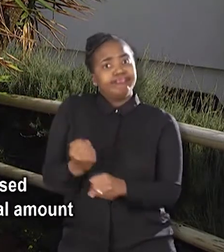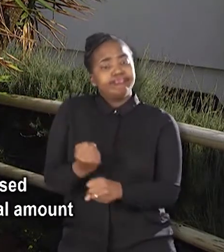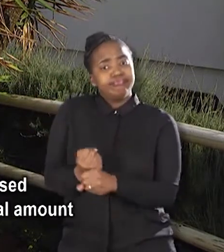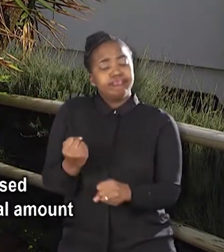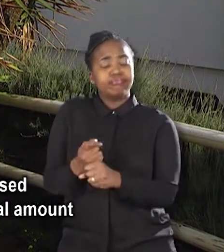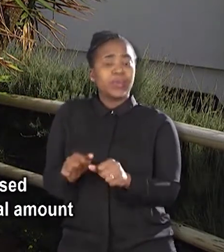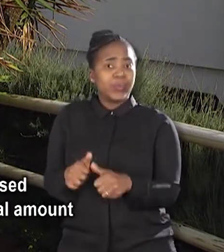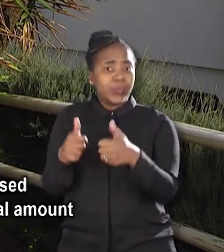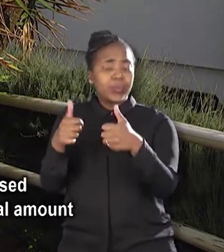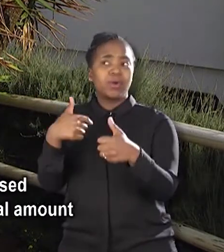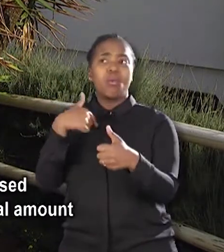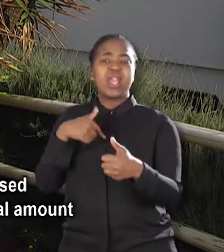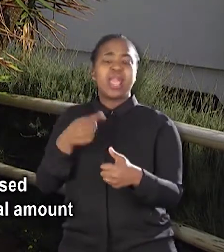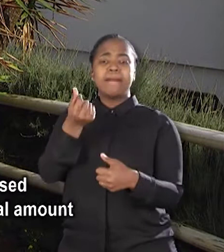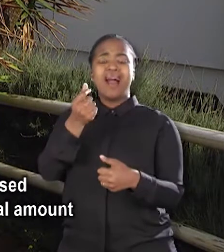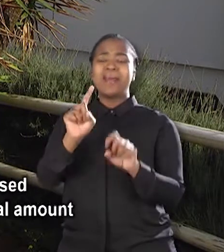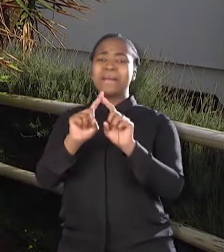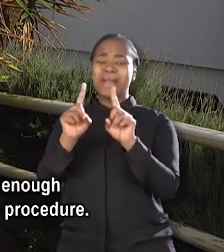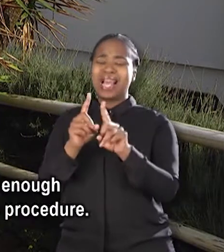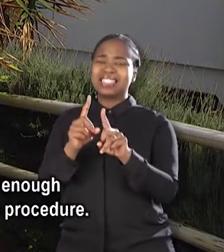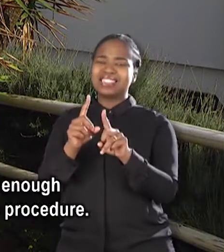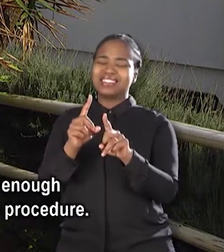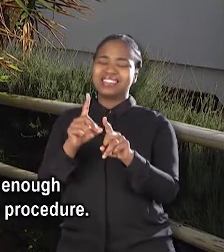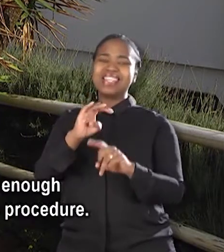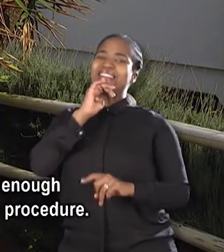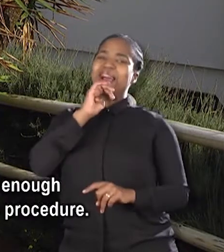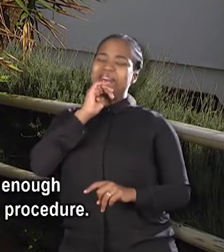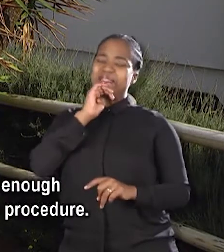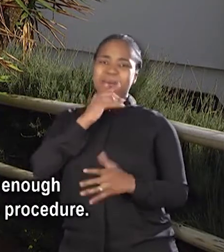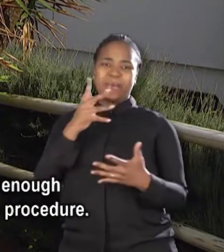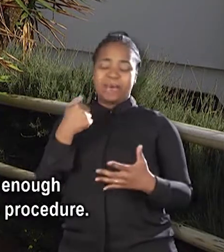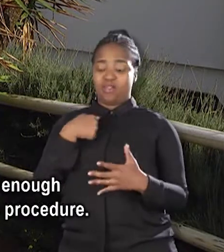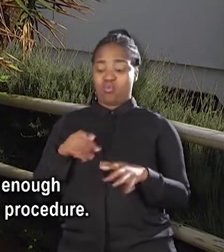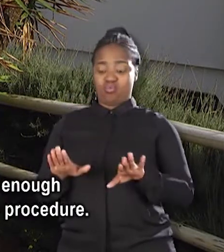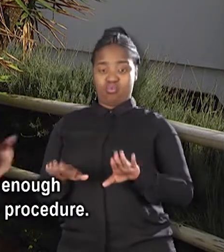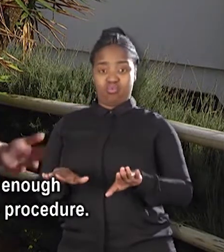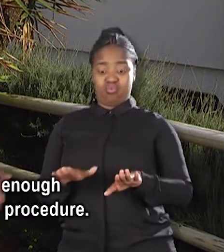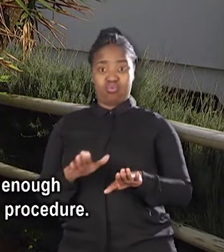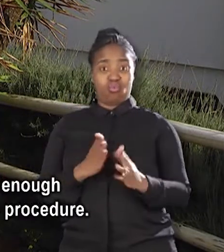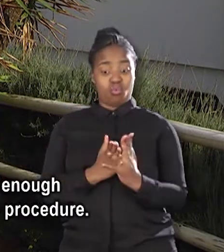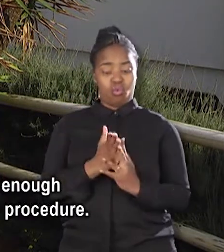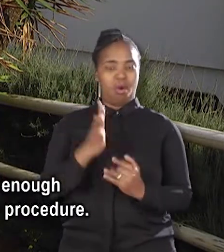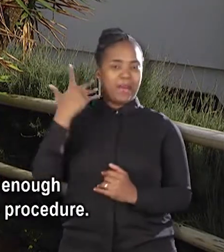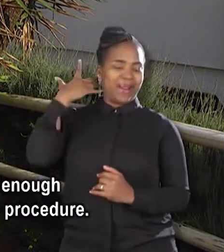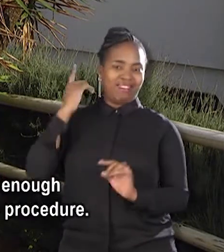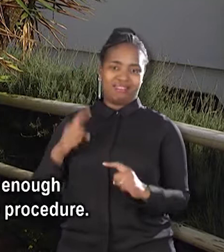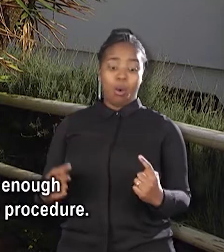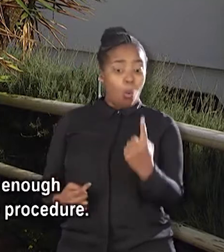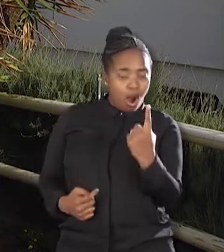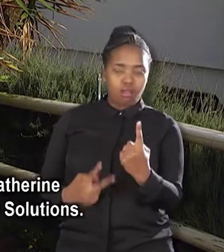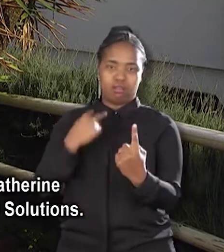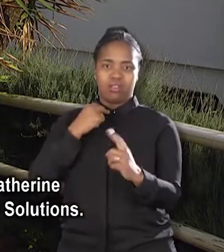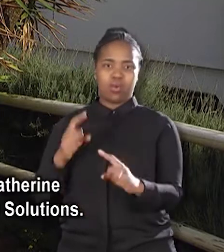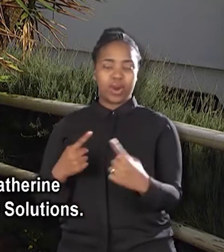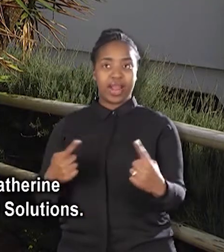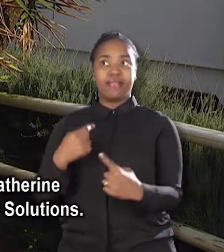journey. And we raised a substantial amount, but it wasn't enough for the children, for even one of them to go for the